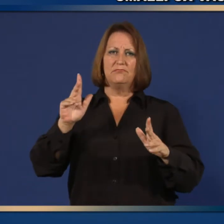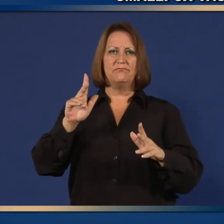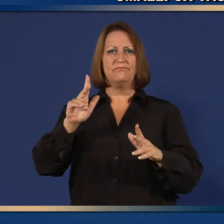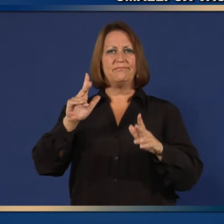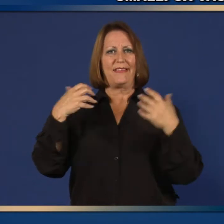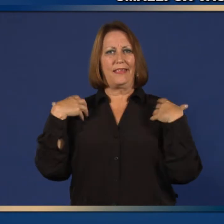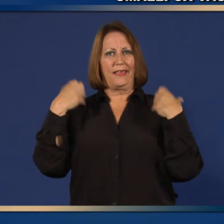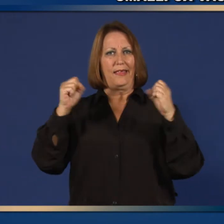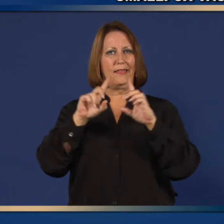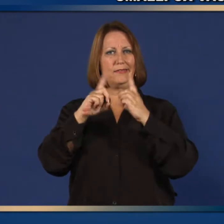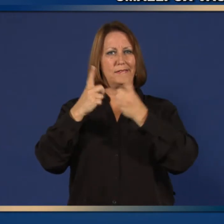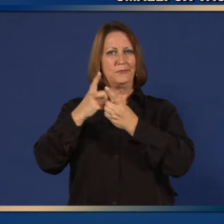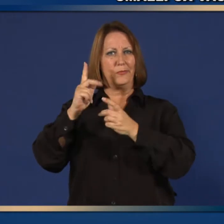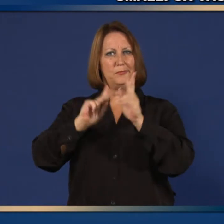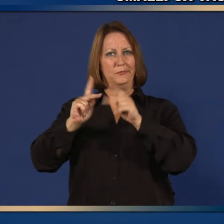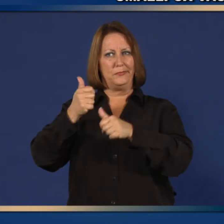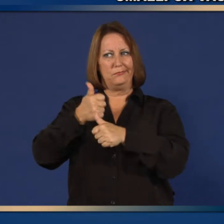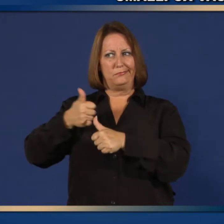vaccine.